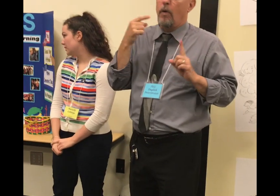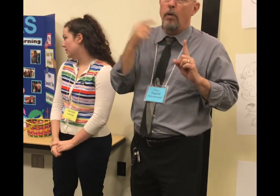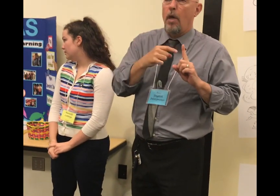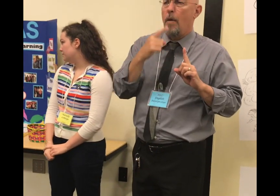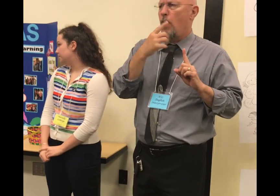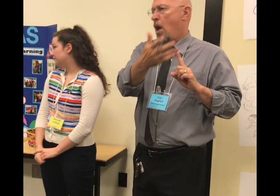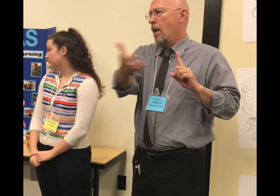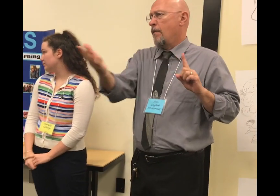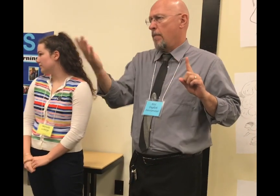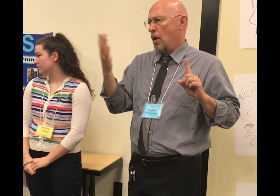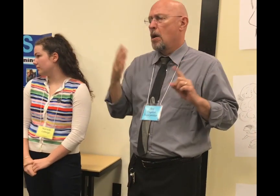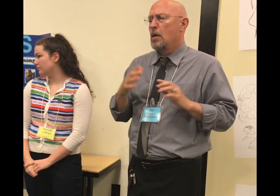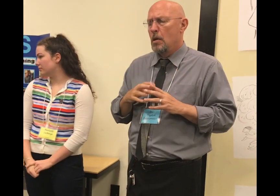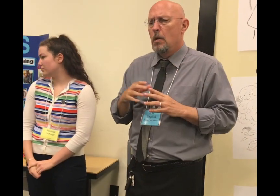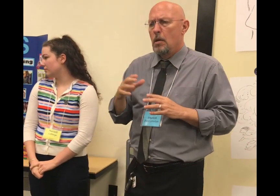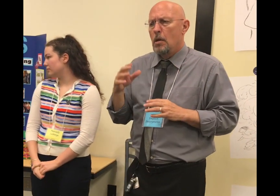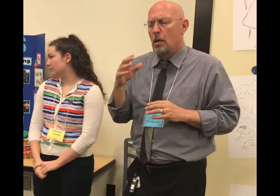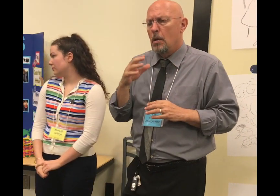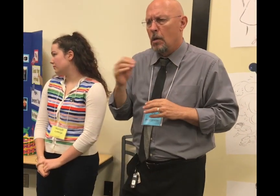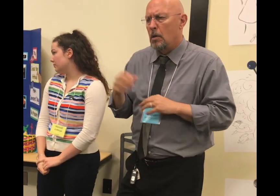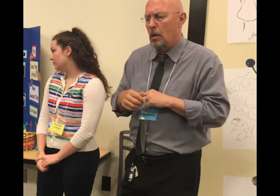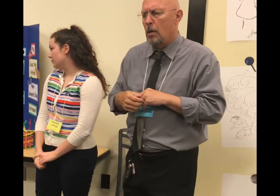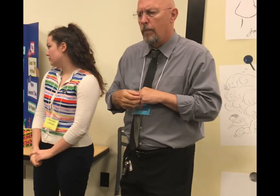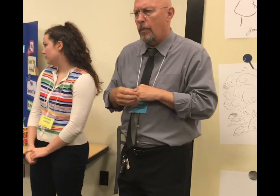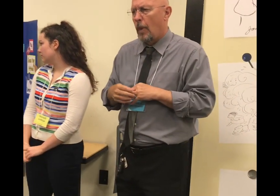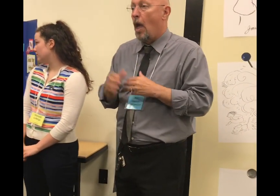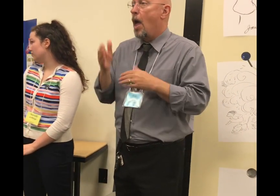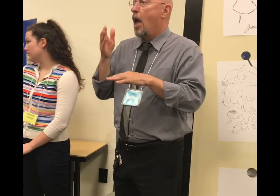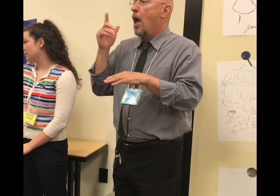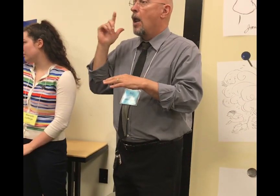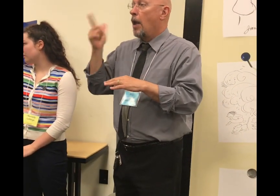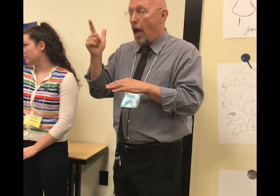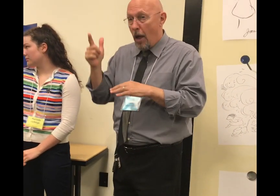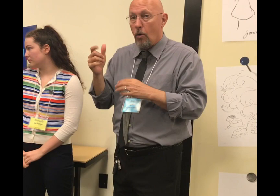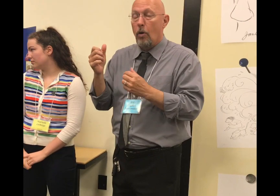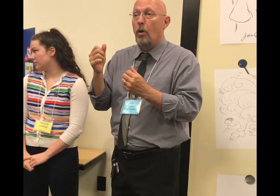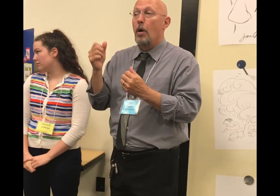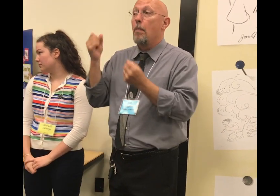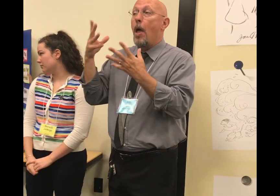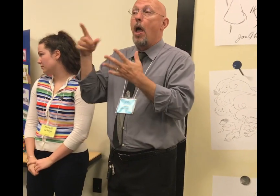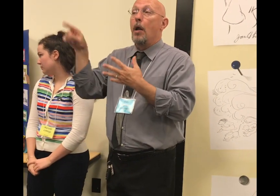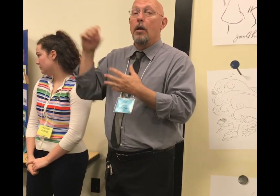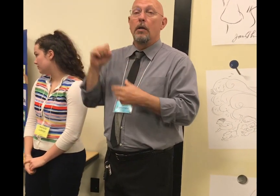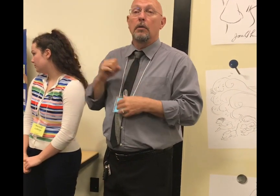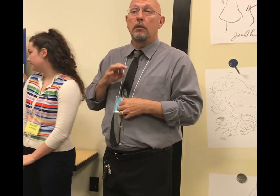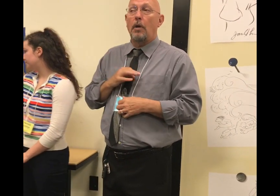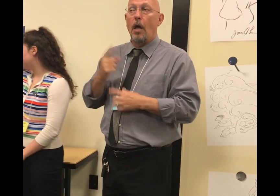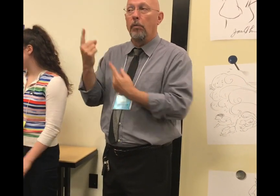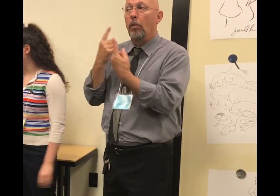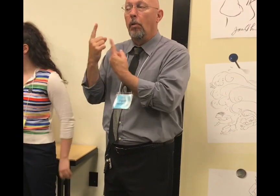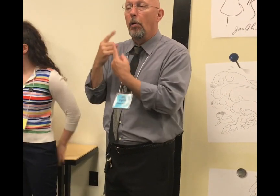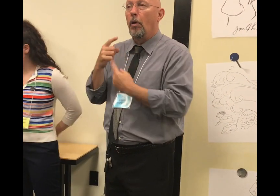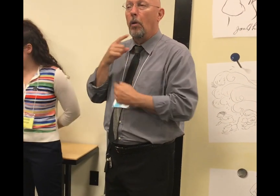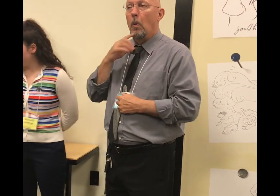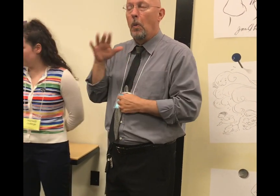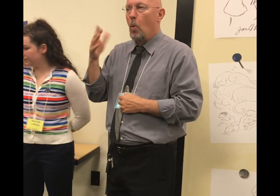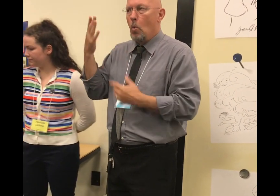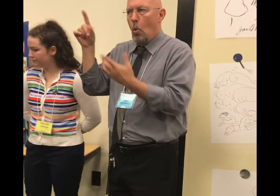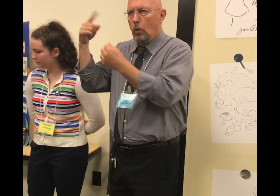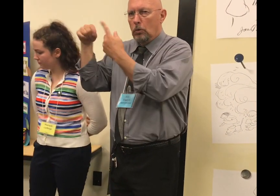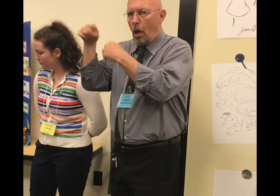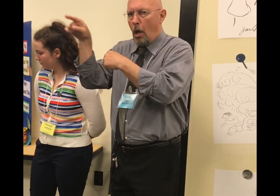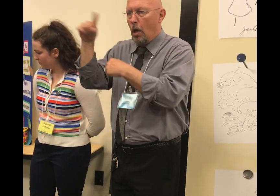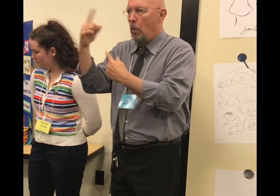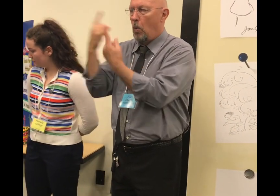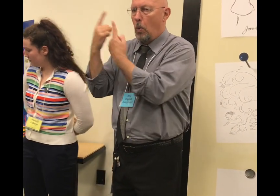us. And afterward, we were thanked by many of the staff members that knew very little sign, that